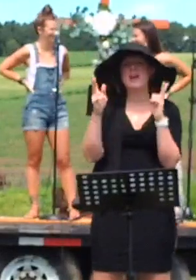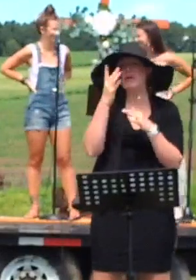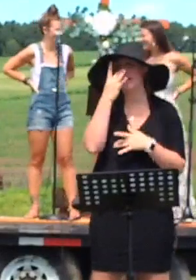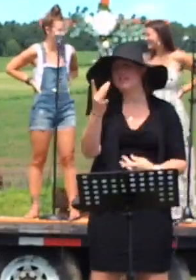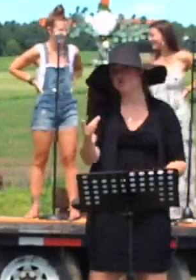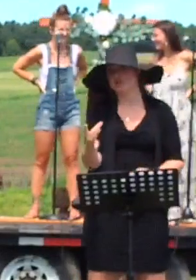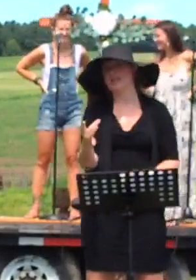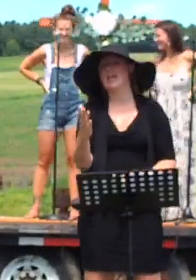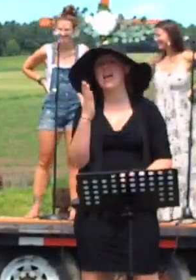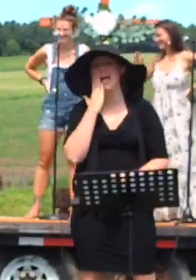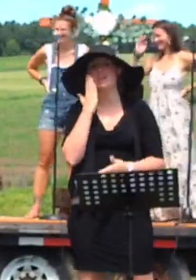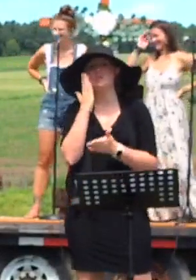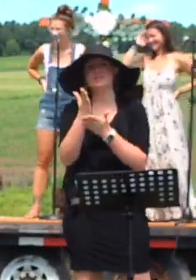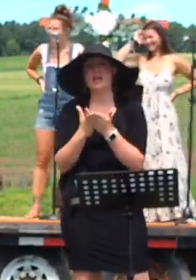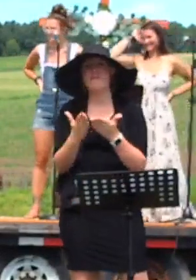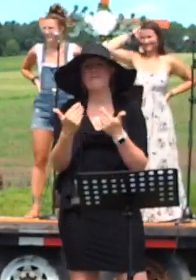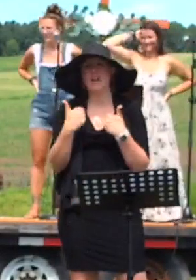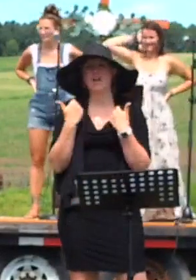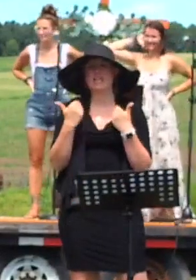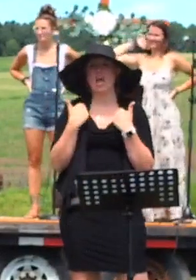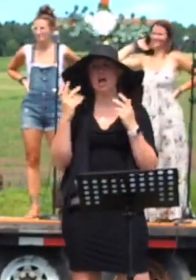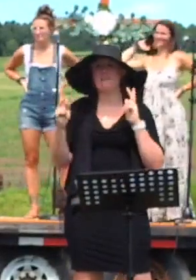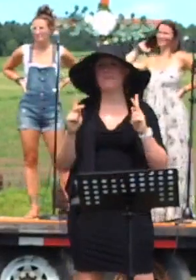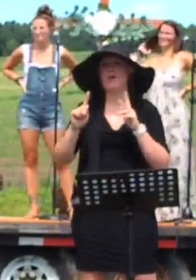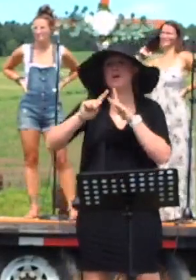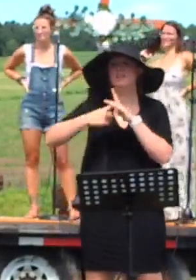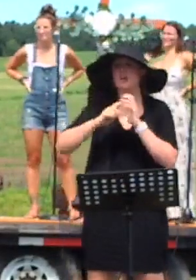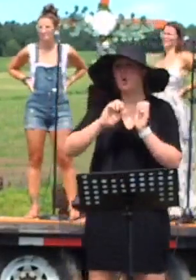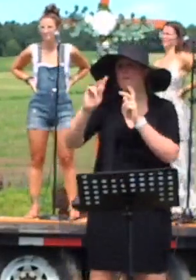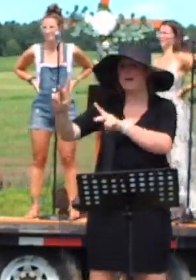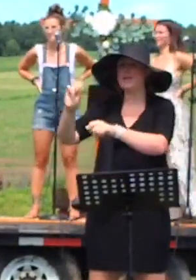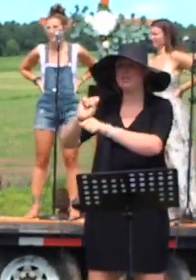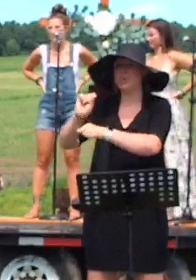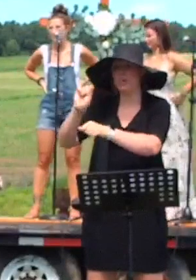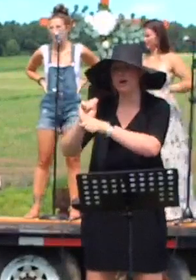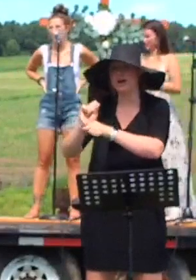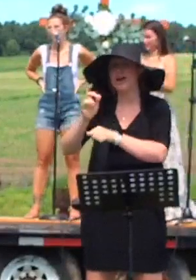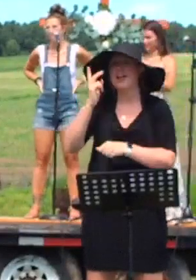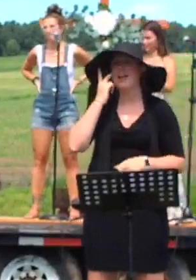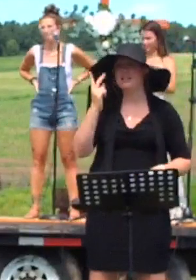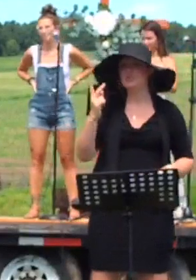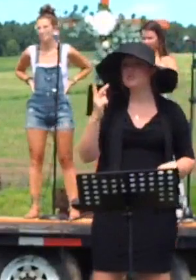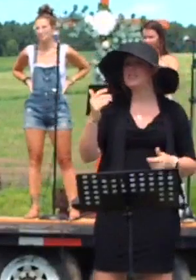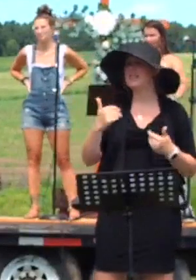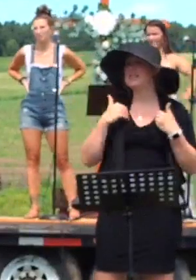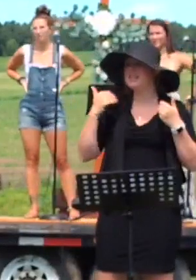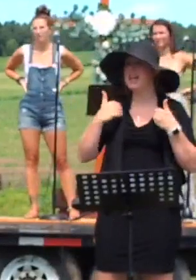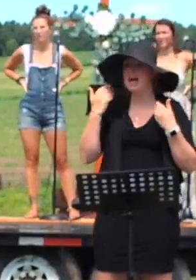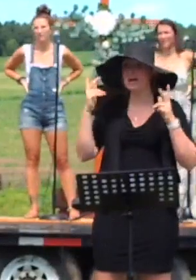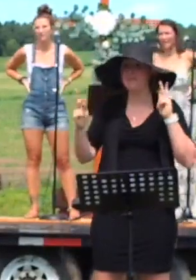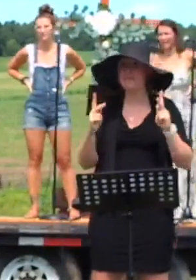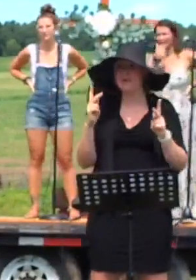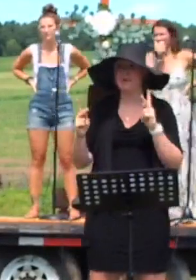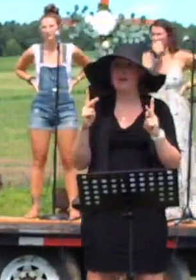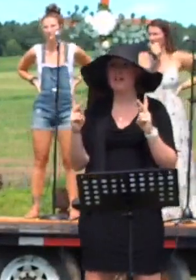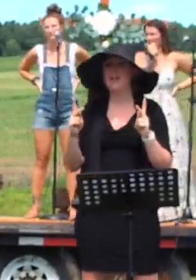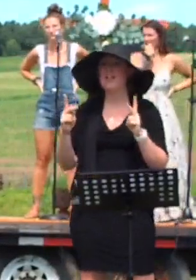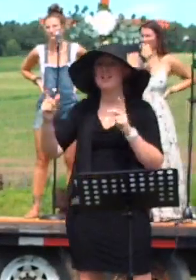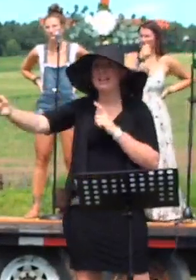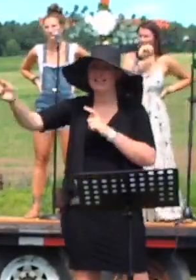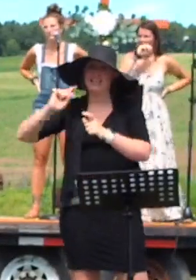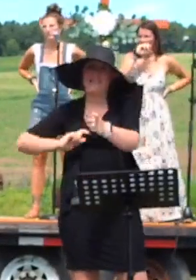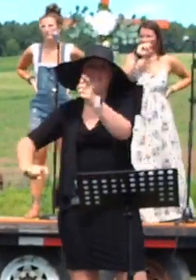know some of our young folks are starting to work, and then to see them taking their tithe.